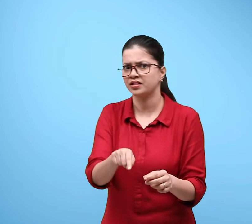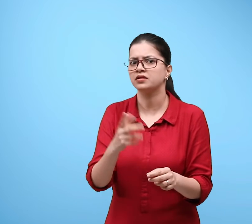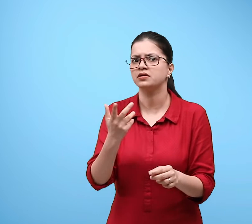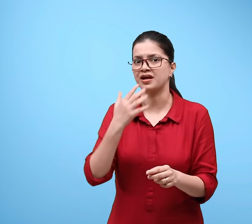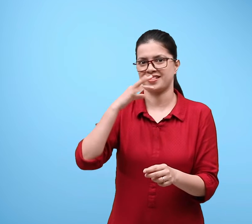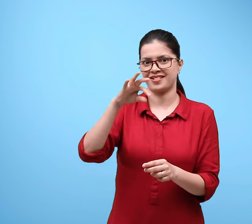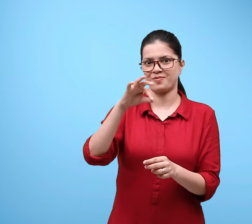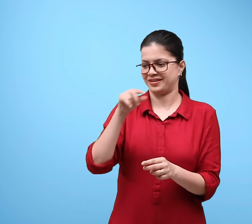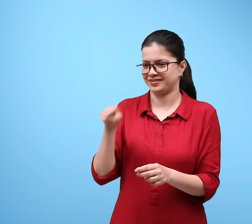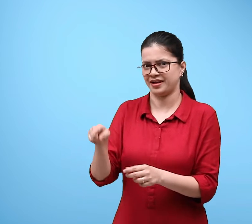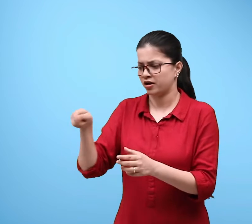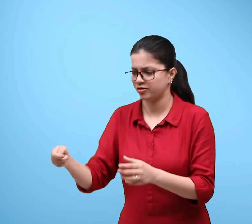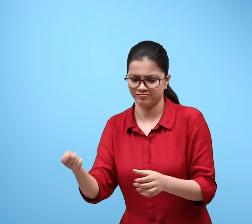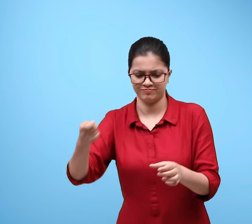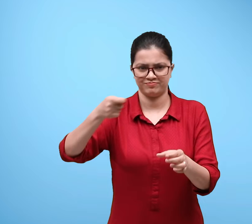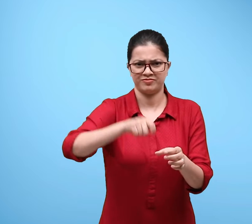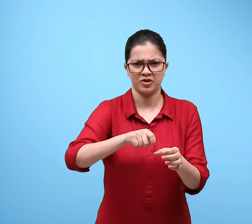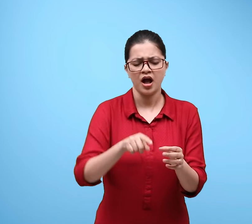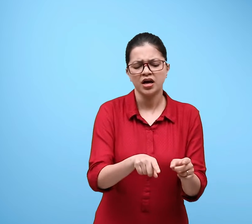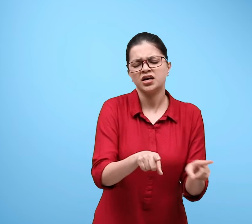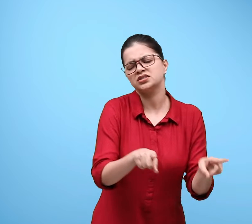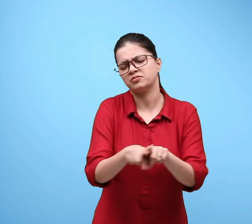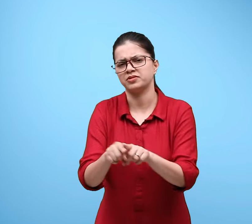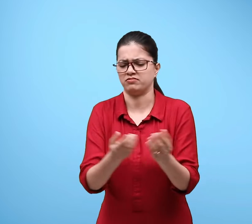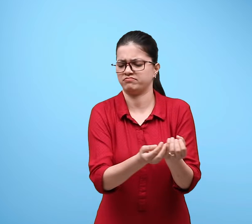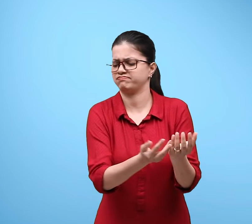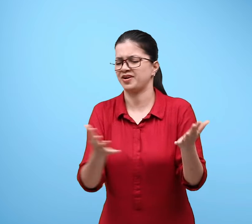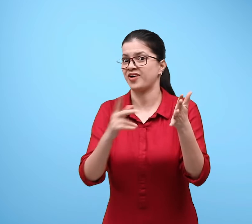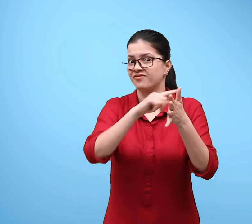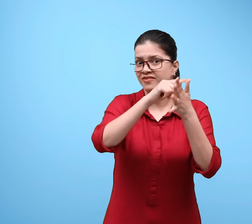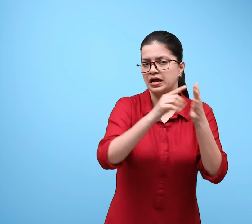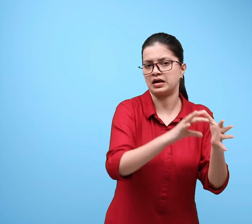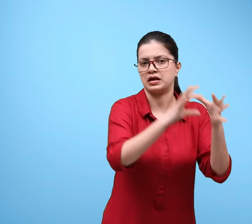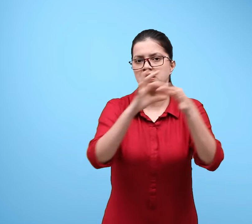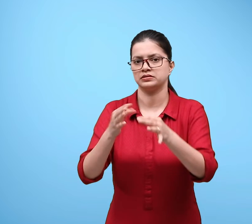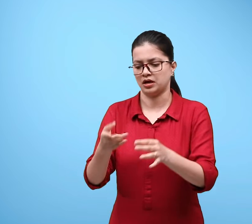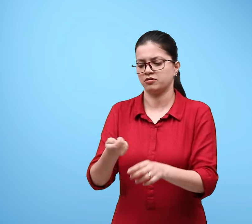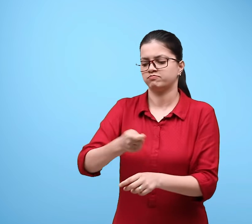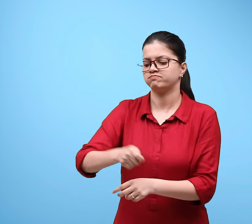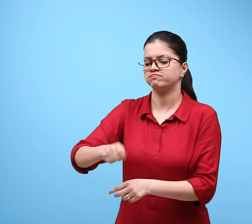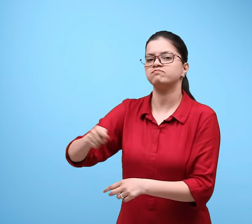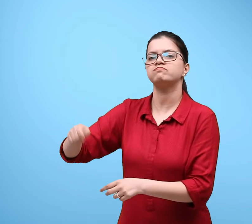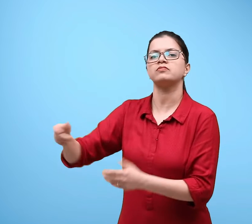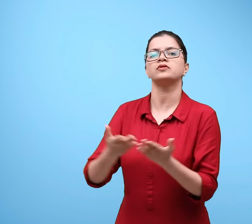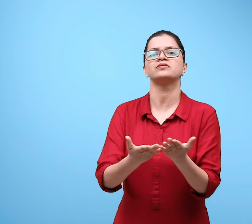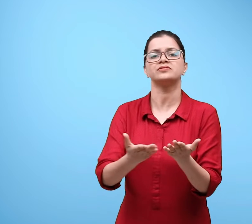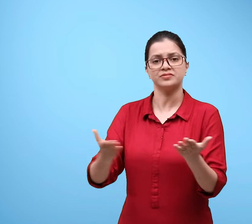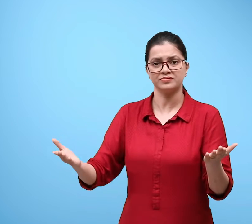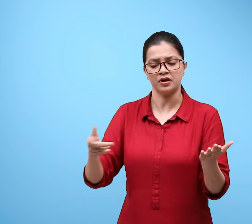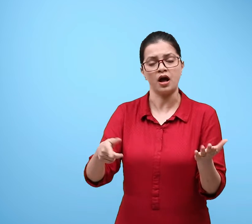salt to the second, and similarly add small amounts of the other substances into the